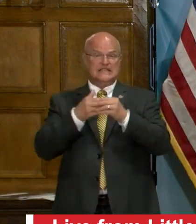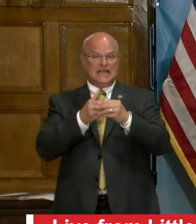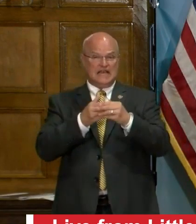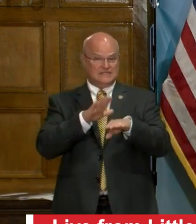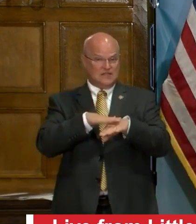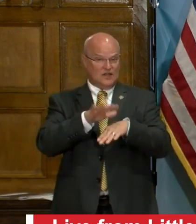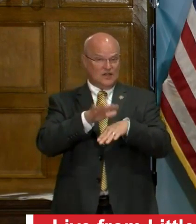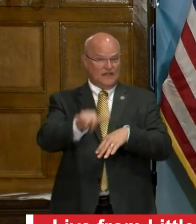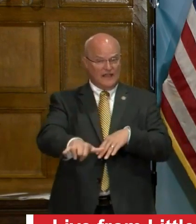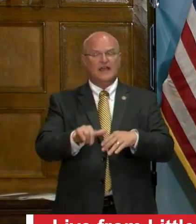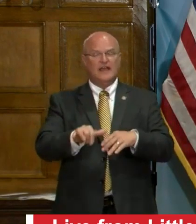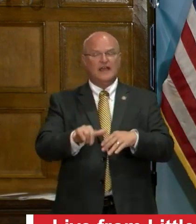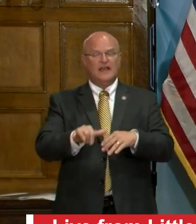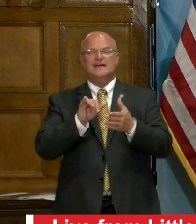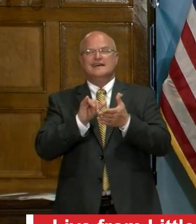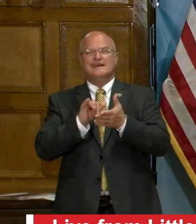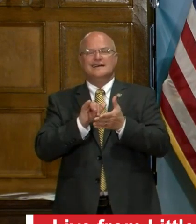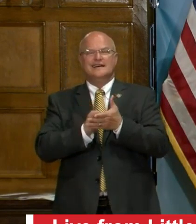on that. Those are